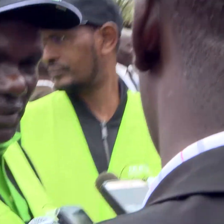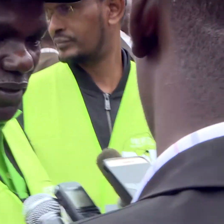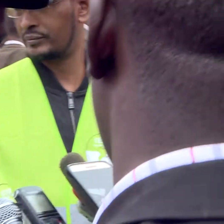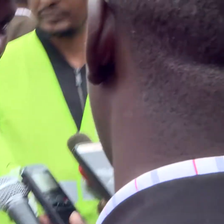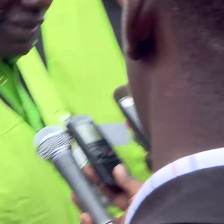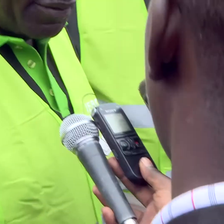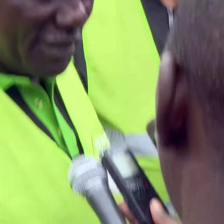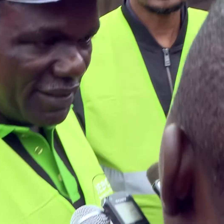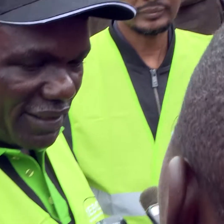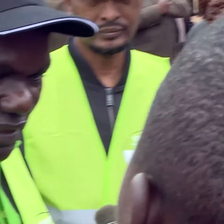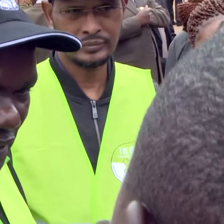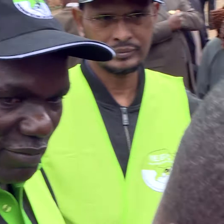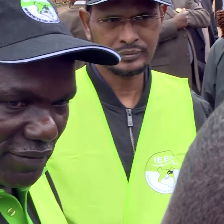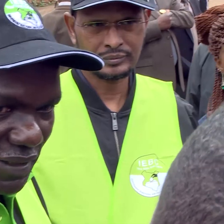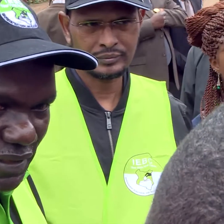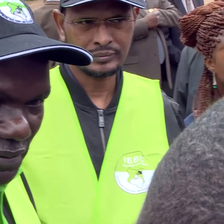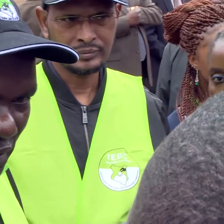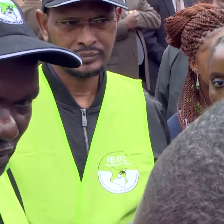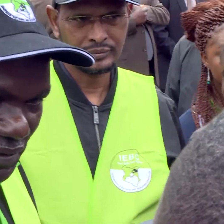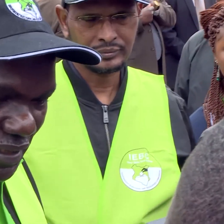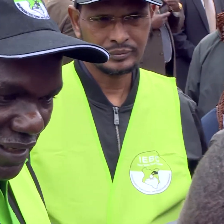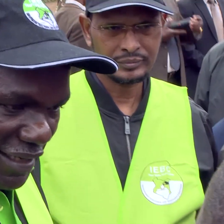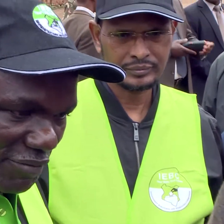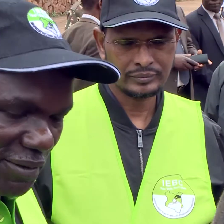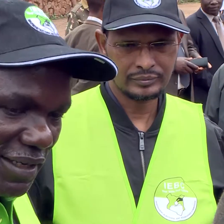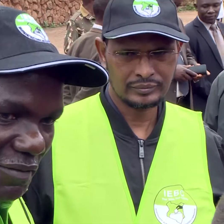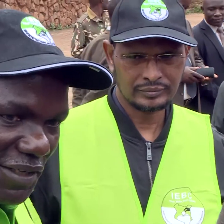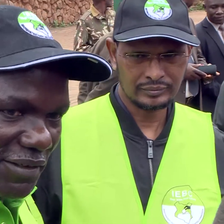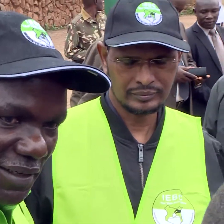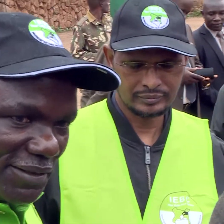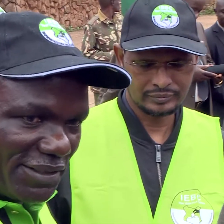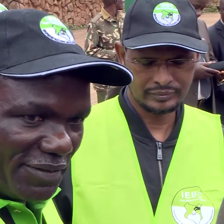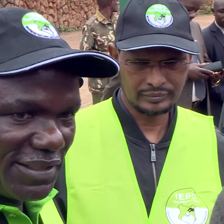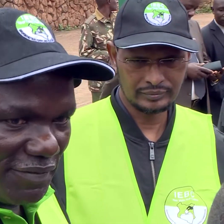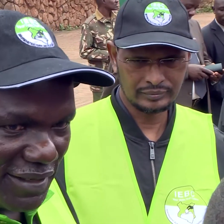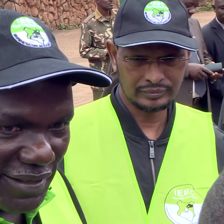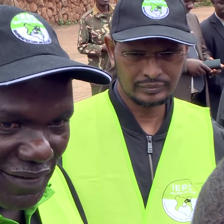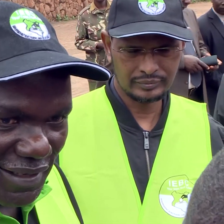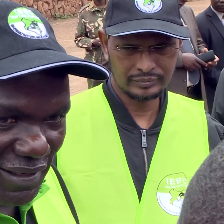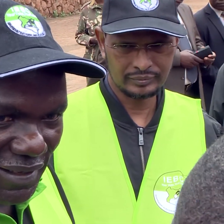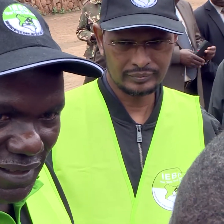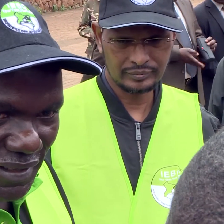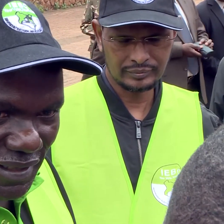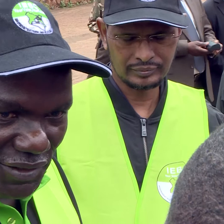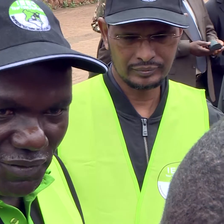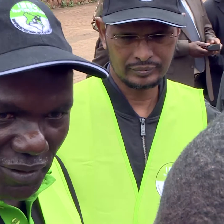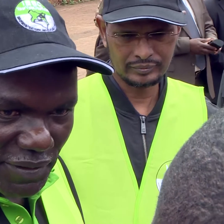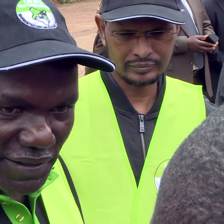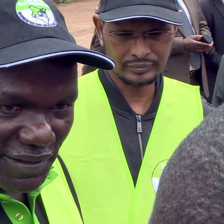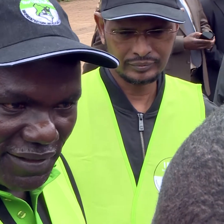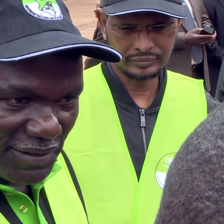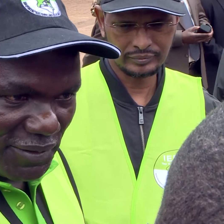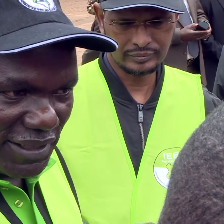but it's still ongoing. We take days because we have to look at the manual records vis-a-vis the